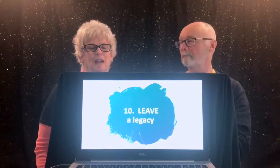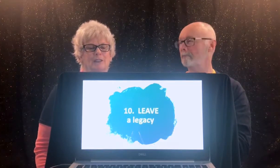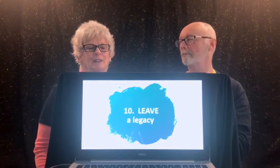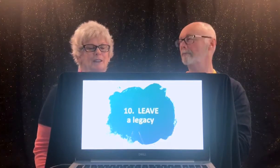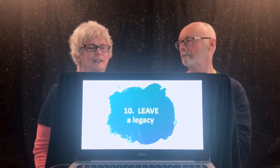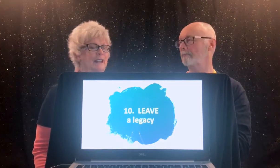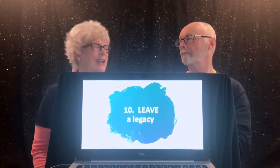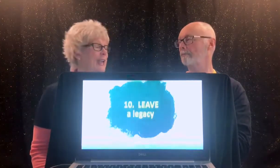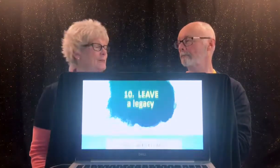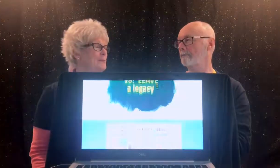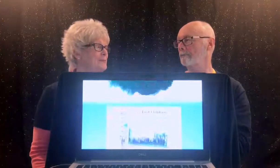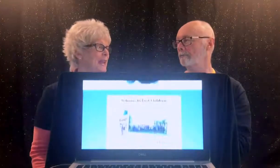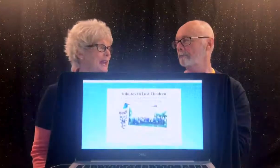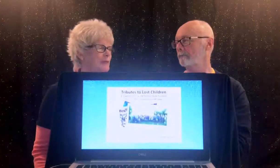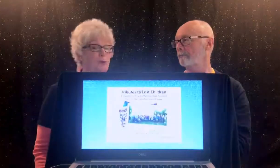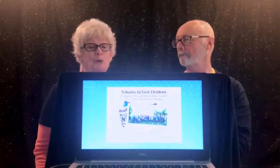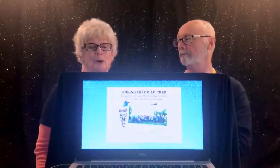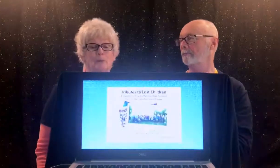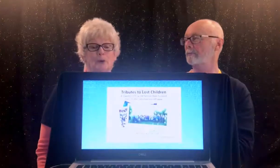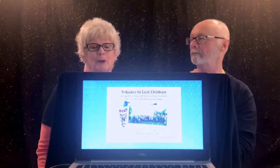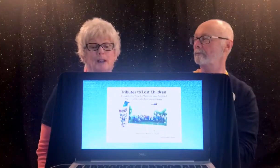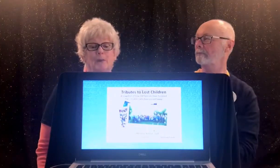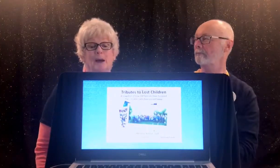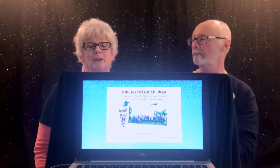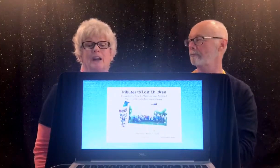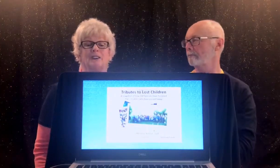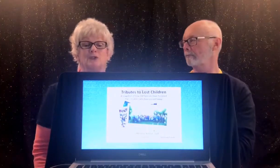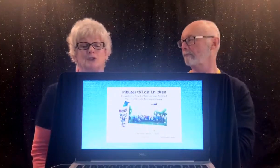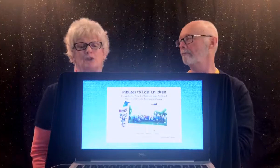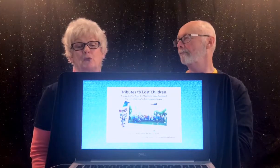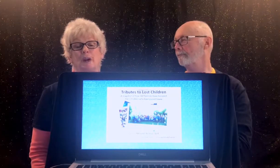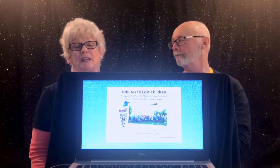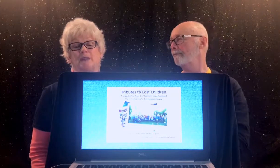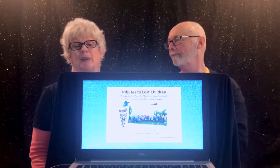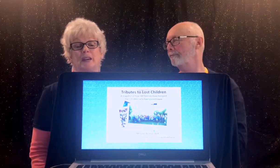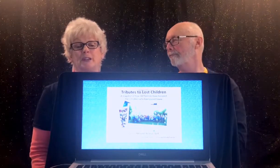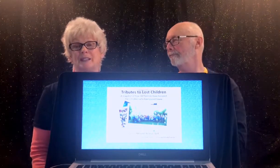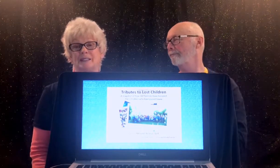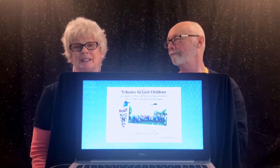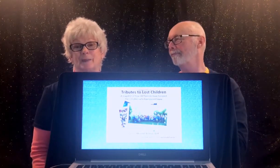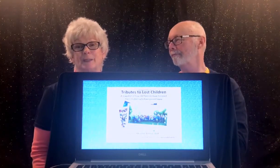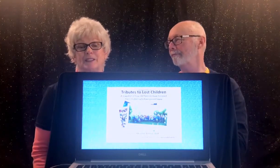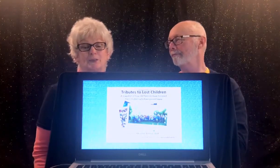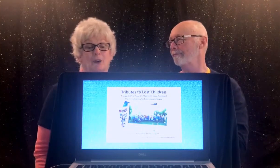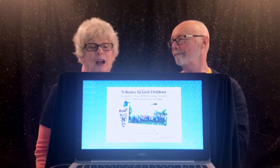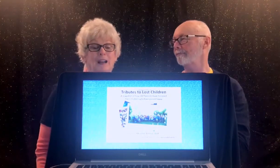child. Emma's dad wrote a book about hundreds of ways parents and siblings were